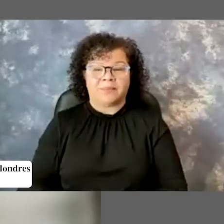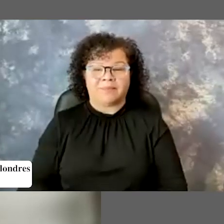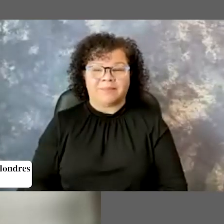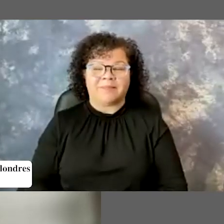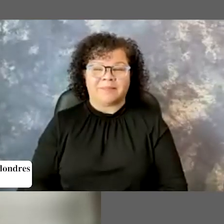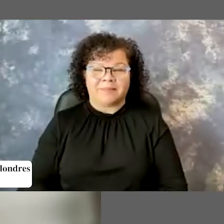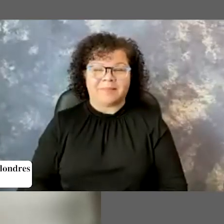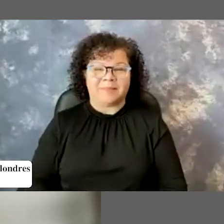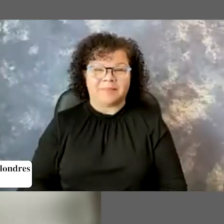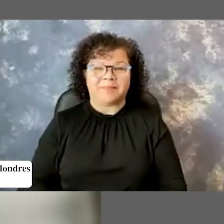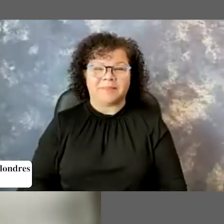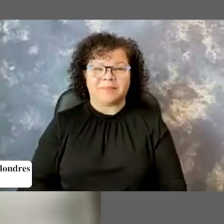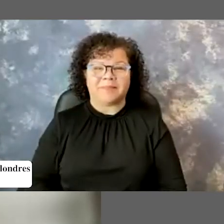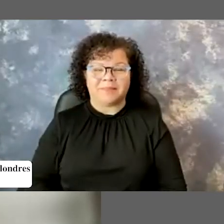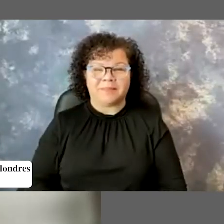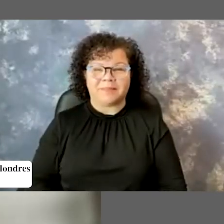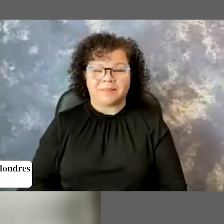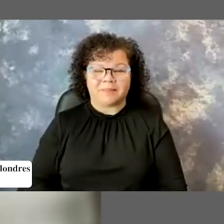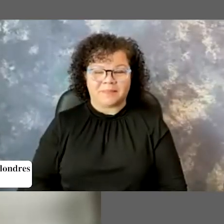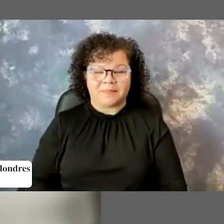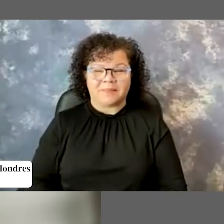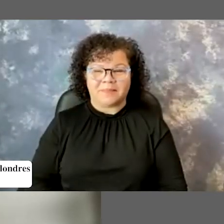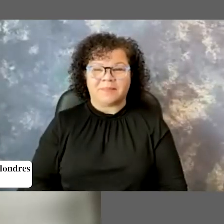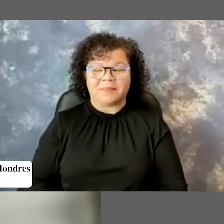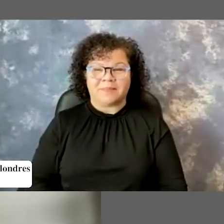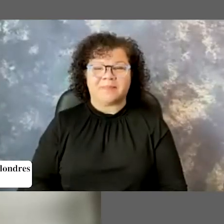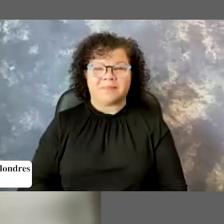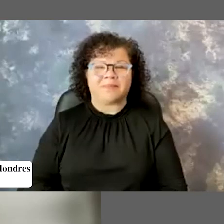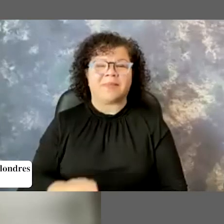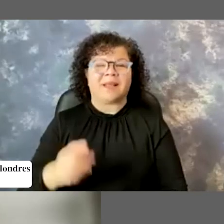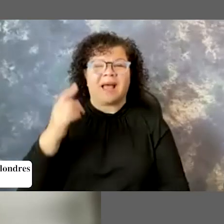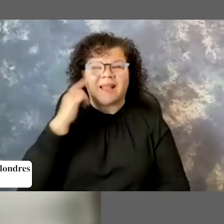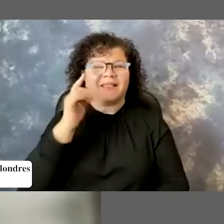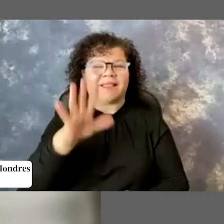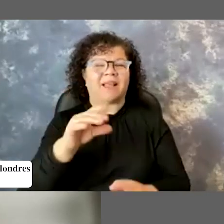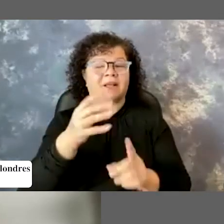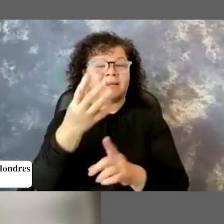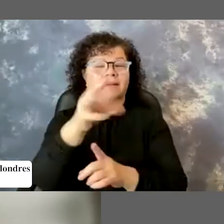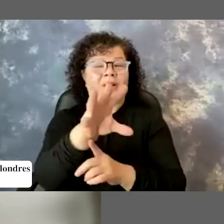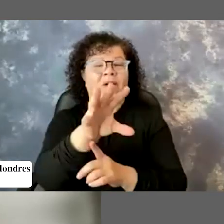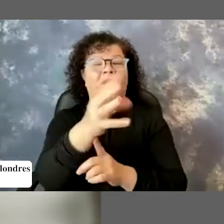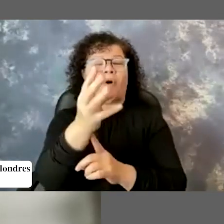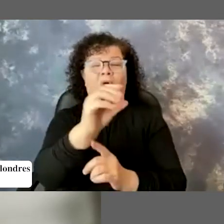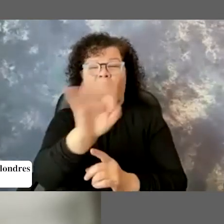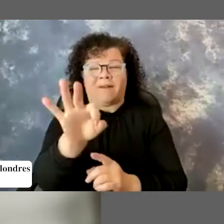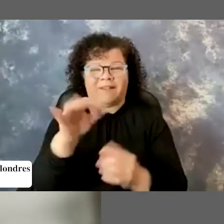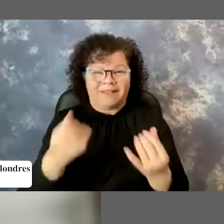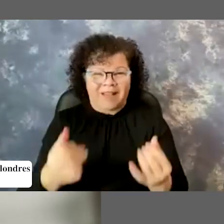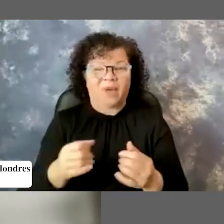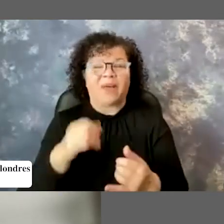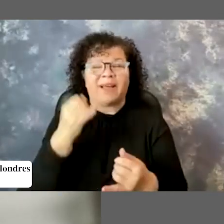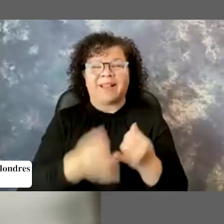Thank you, Stephen. I think I'm going to get to take you out of the hot seat at this time. We have a